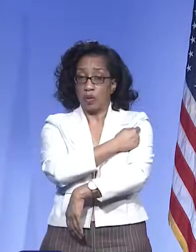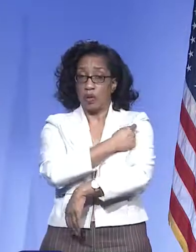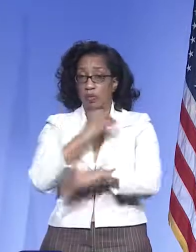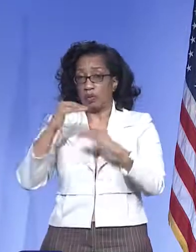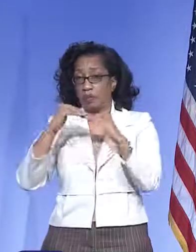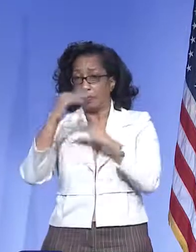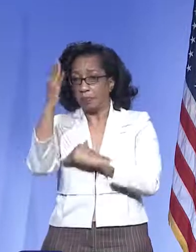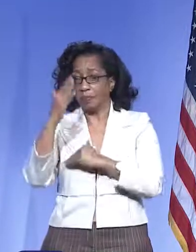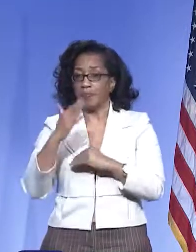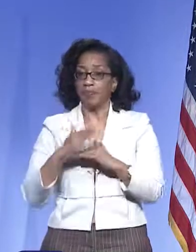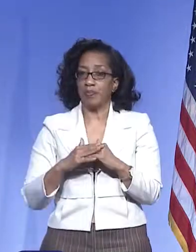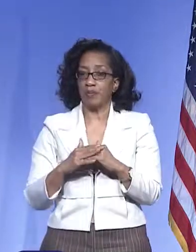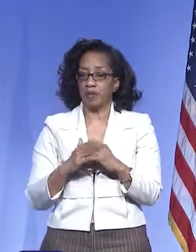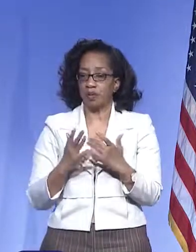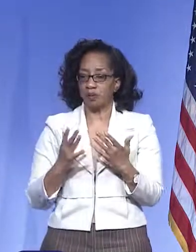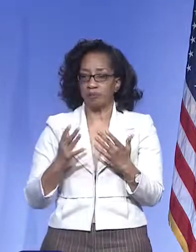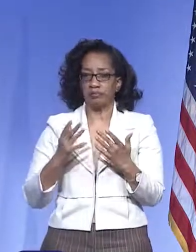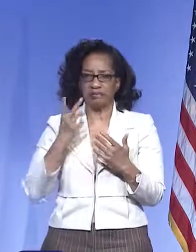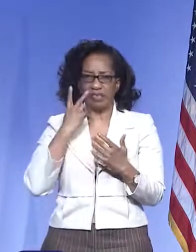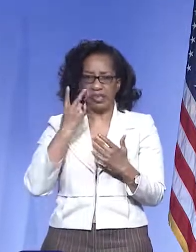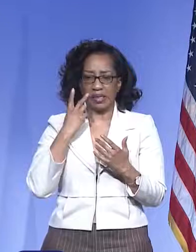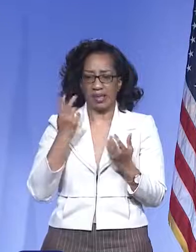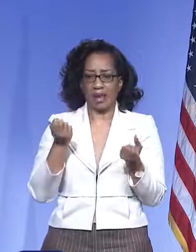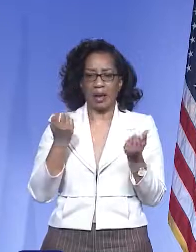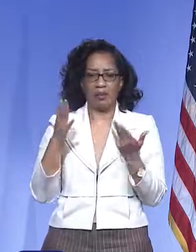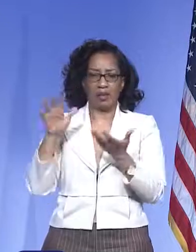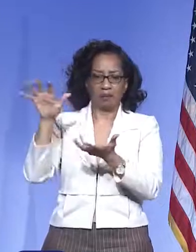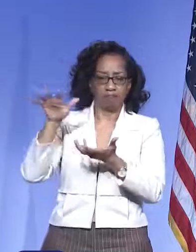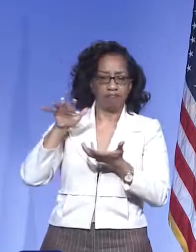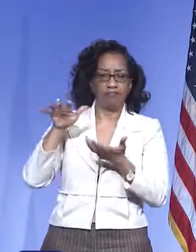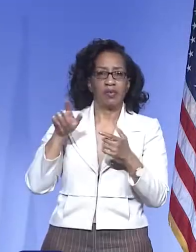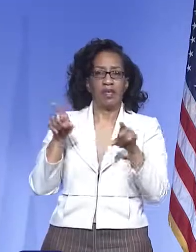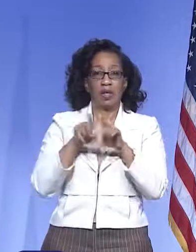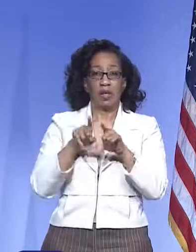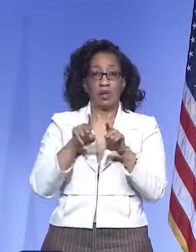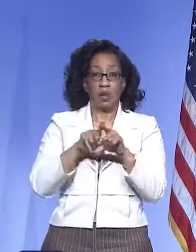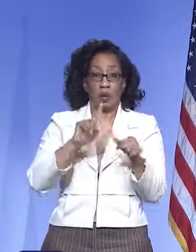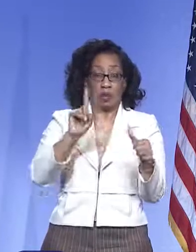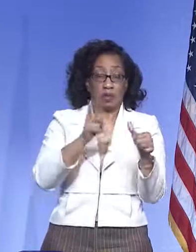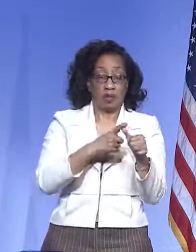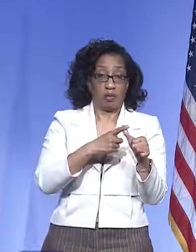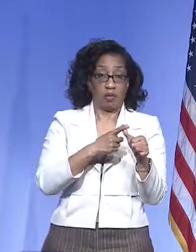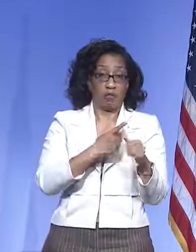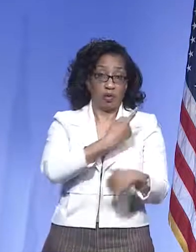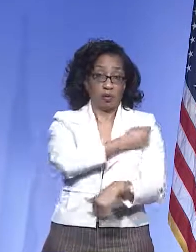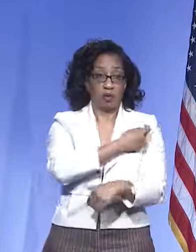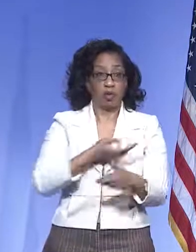getting now. And I anticipate, again, a significantly higher number of first doses that week.